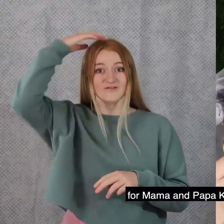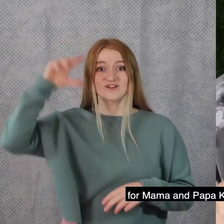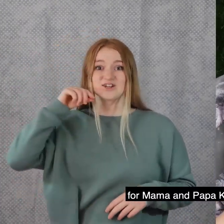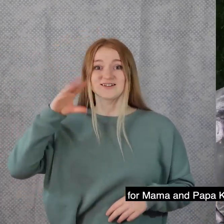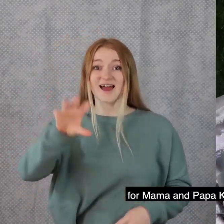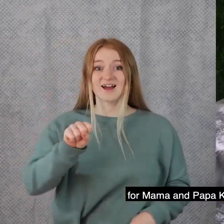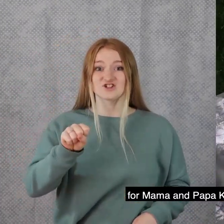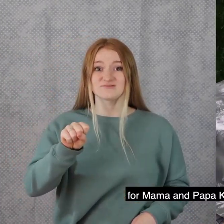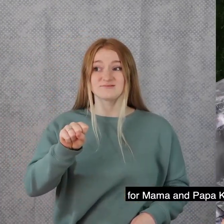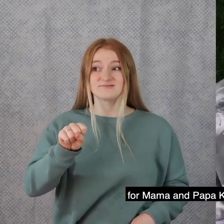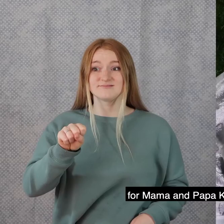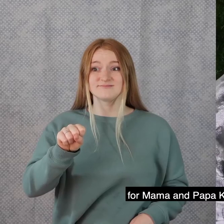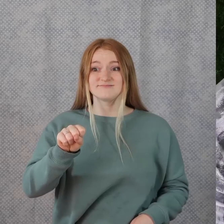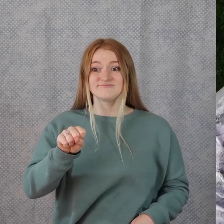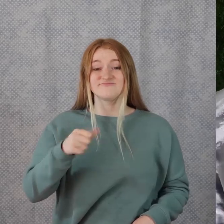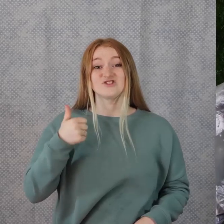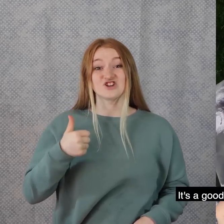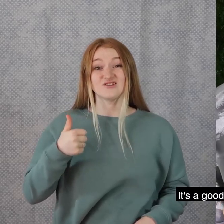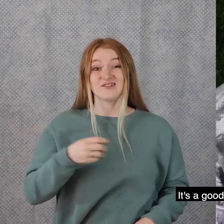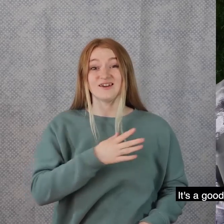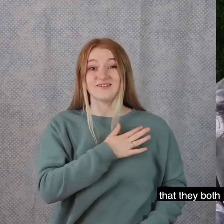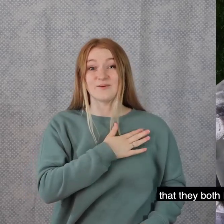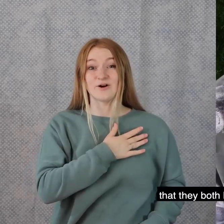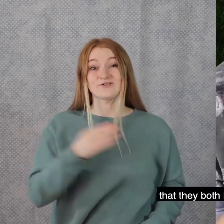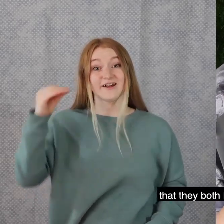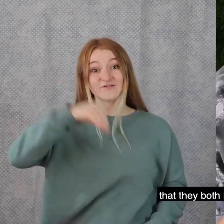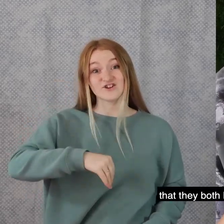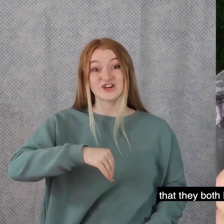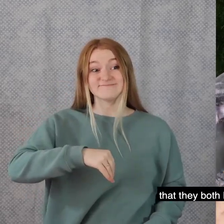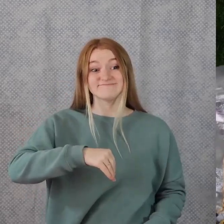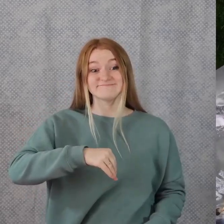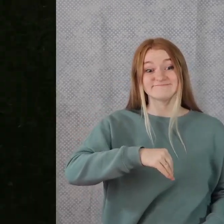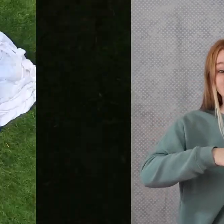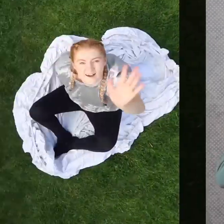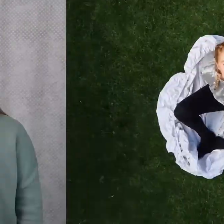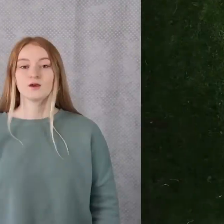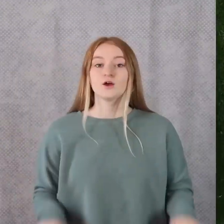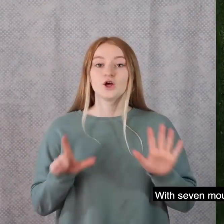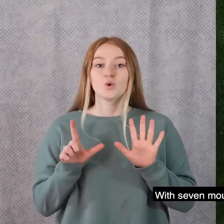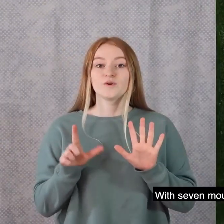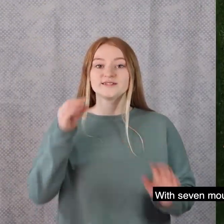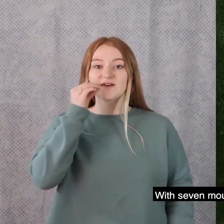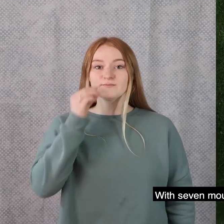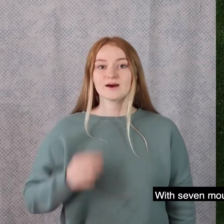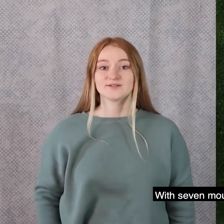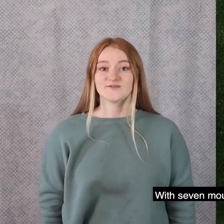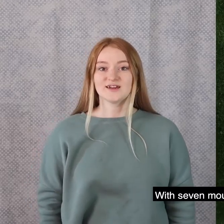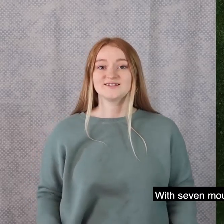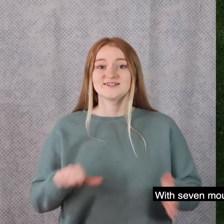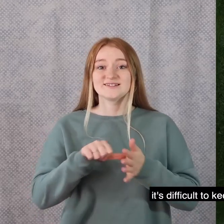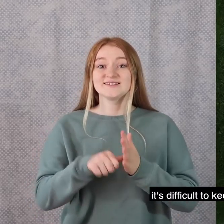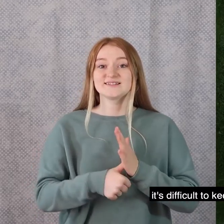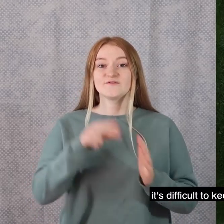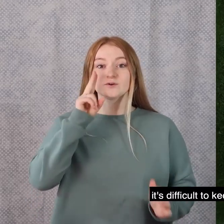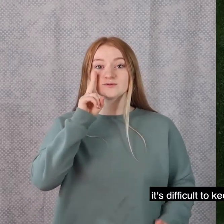Papa Kingfisher to catch. It's a good thing that they both like fishing. With 7 mouths to